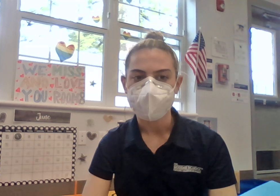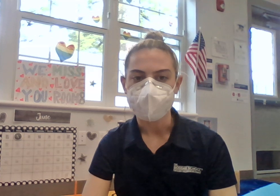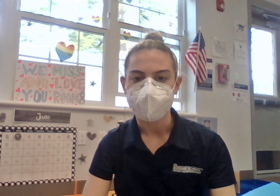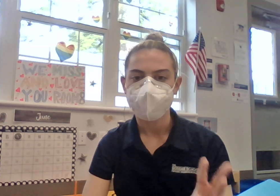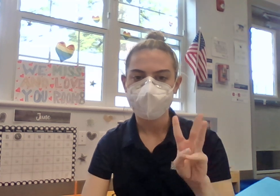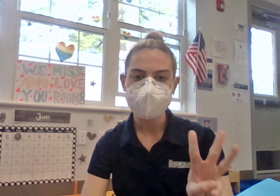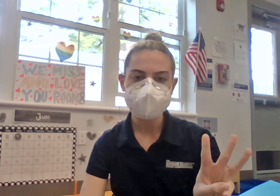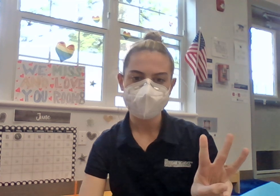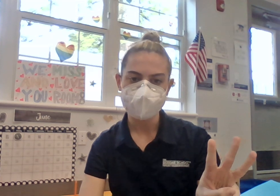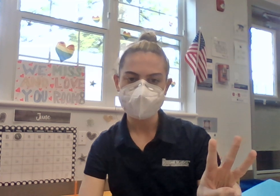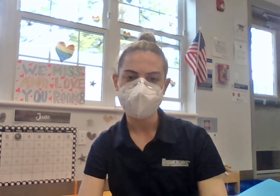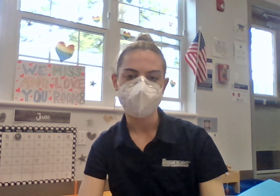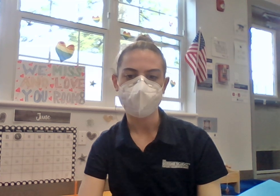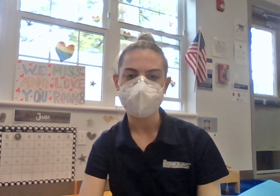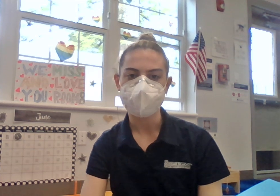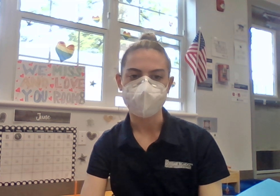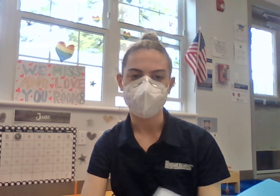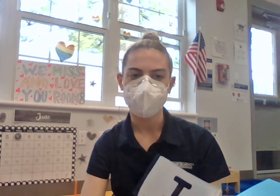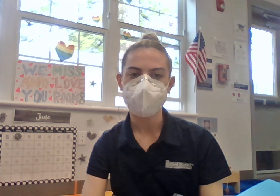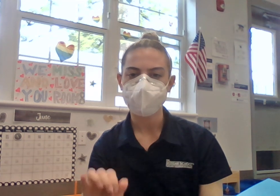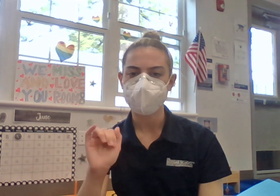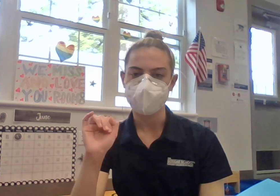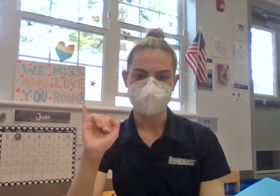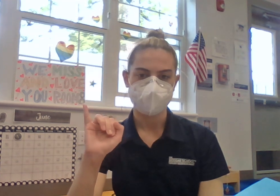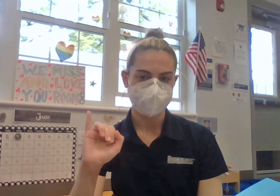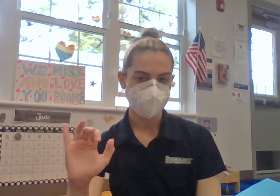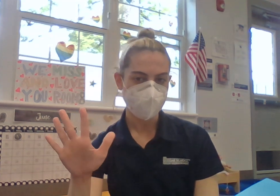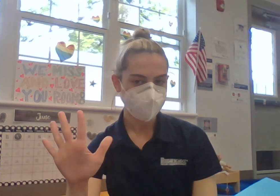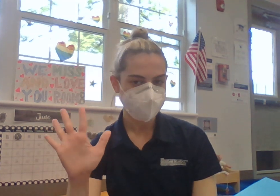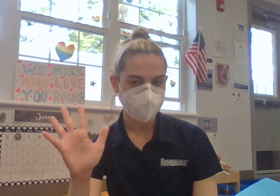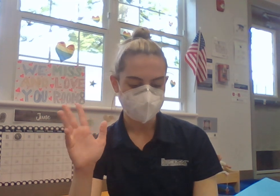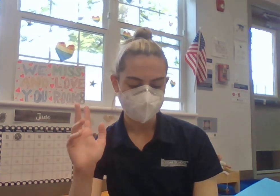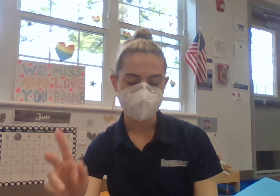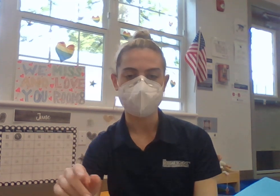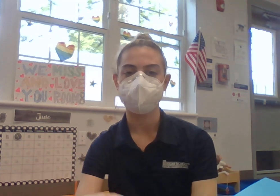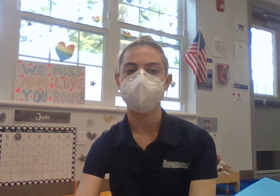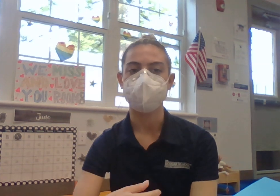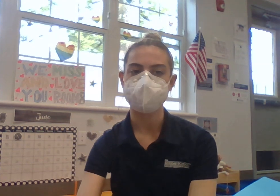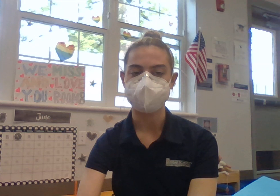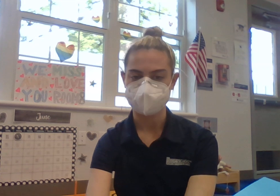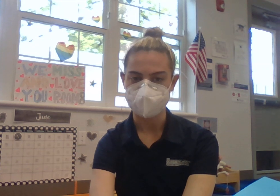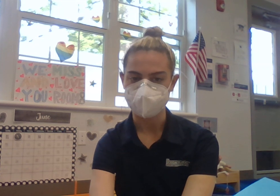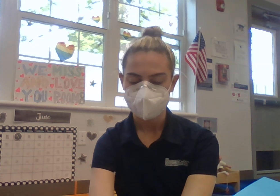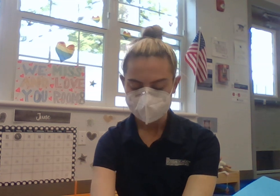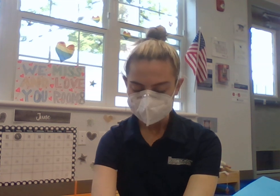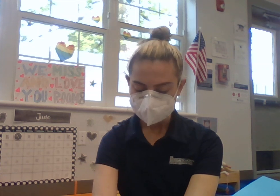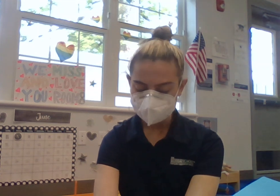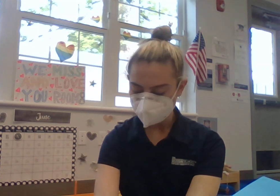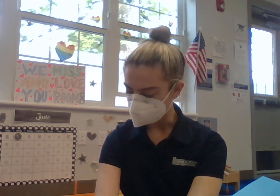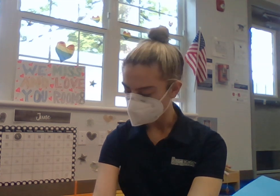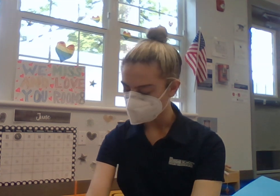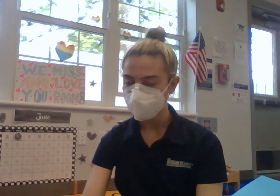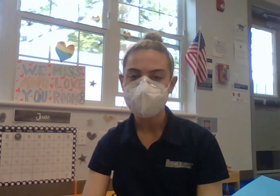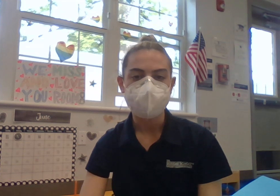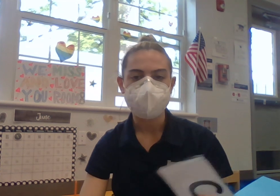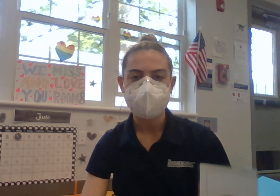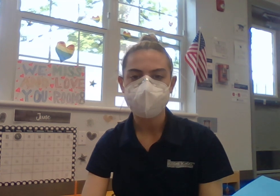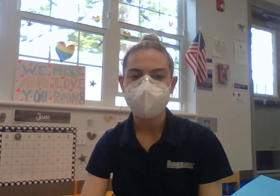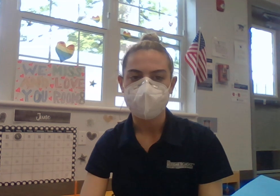have 3 seconds to try to think of what you think you have to do on your hand to make this letter. So, if you don't get it, that's okay, I'm